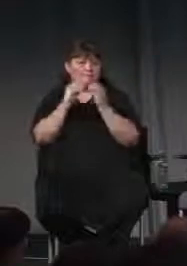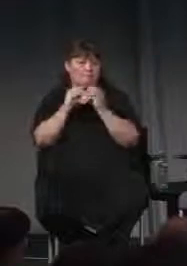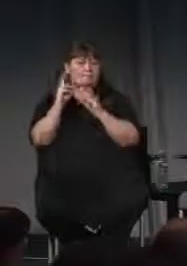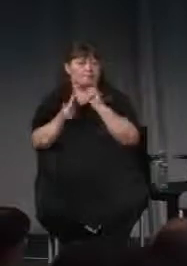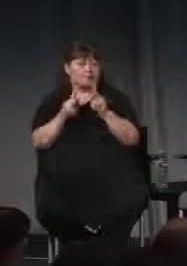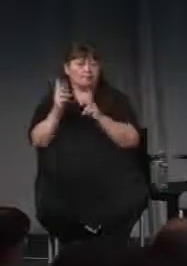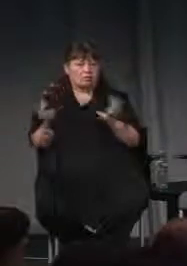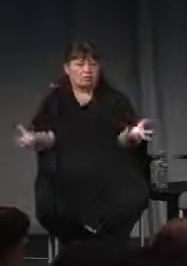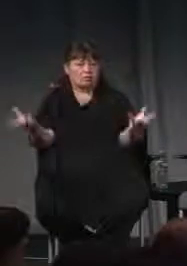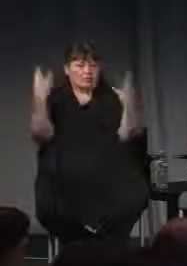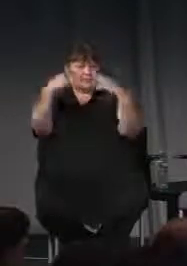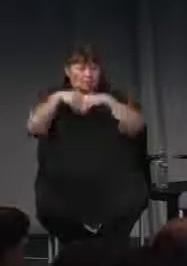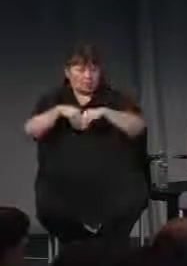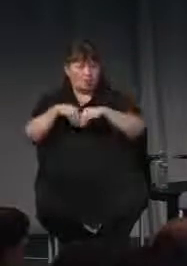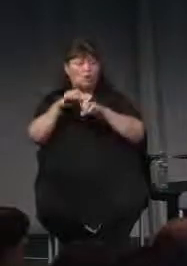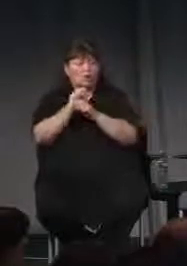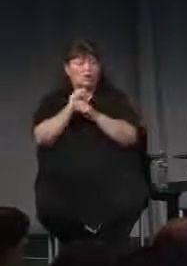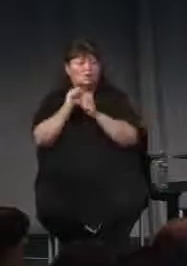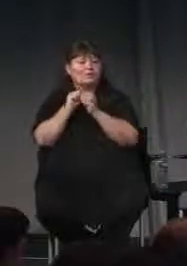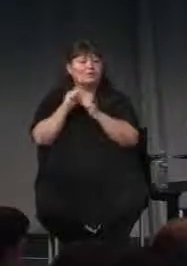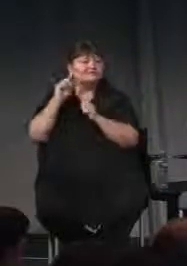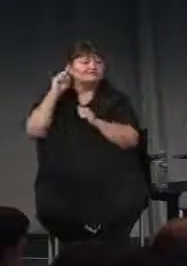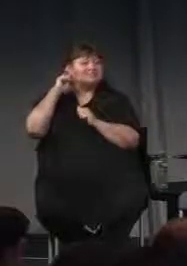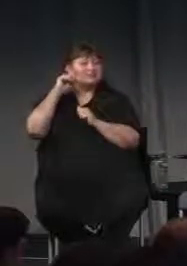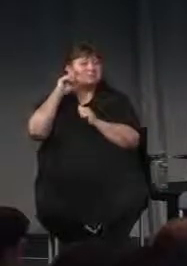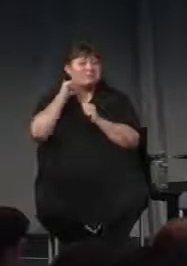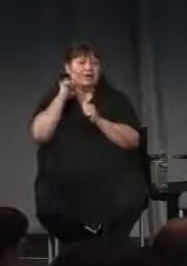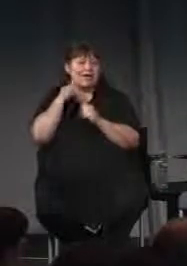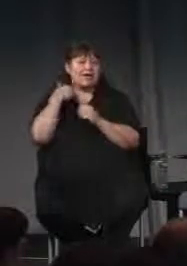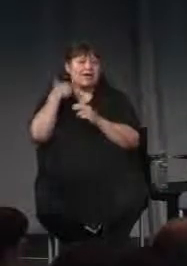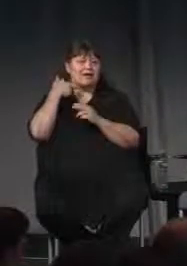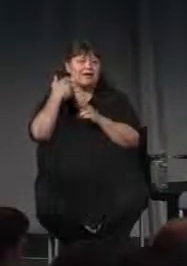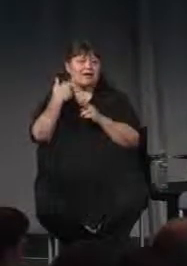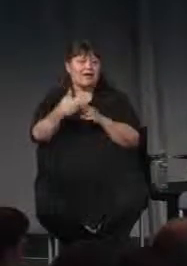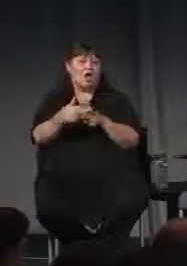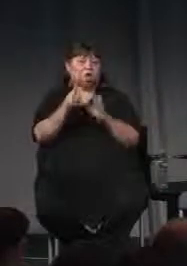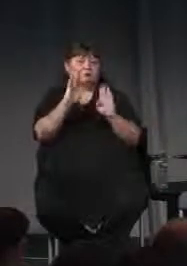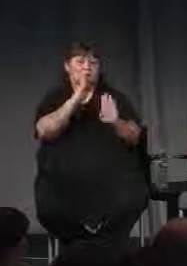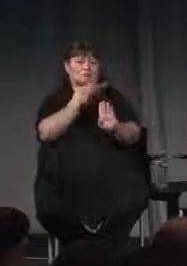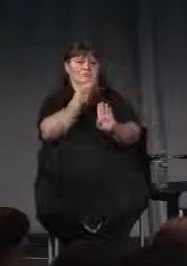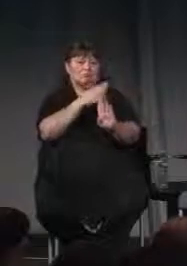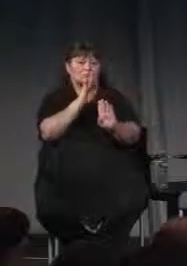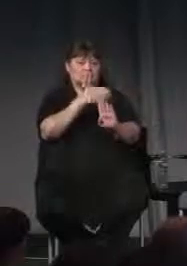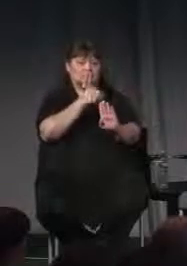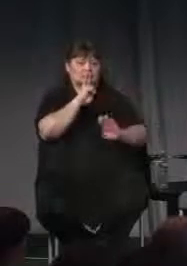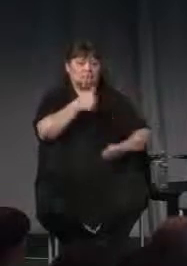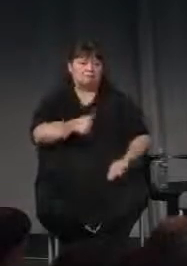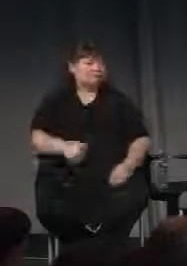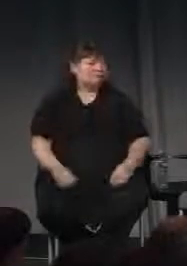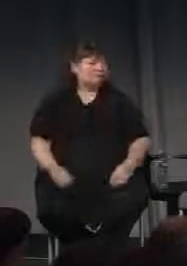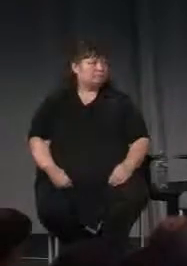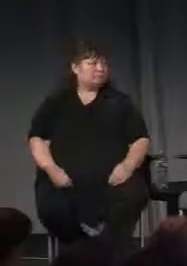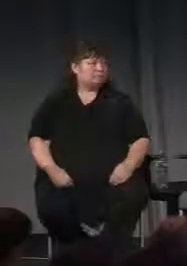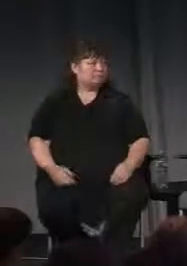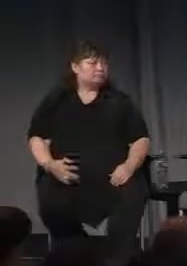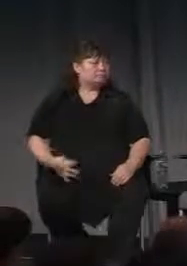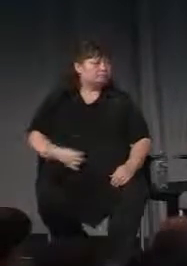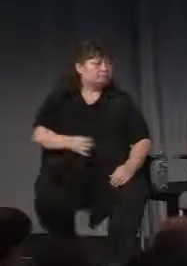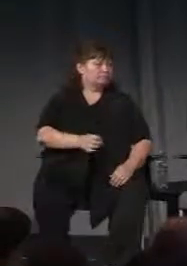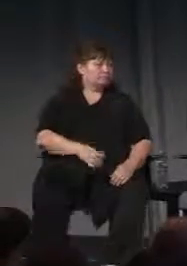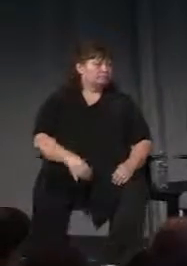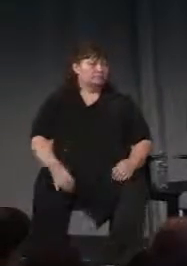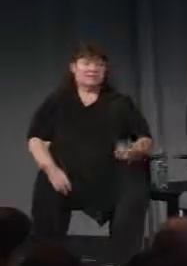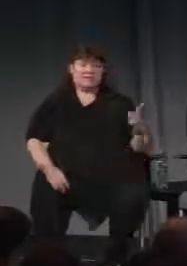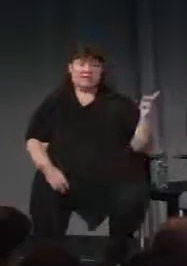who are working with sound, but not necessarily music as we know it. I think